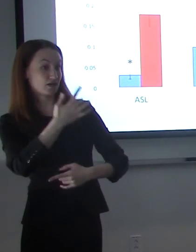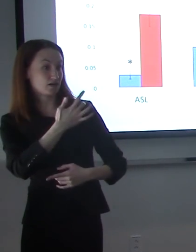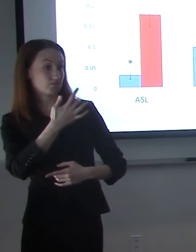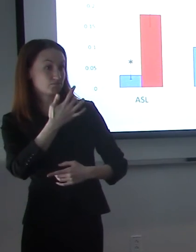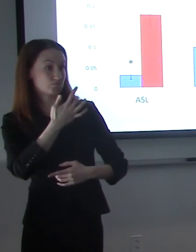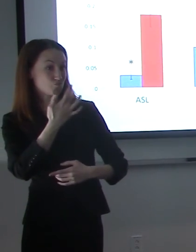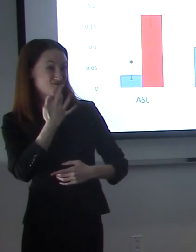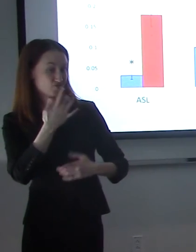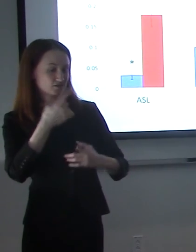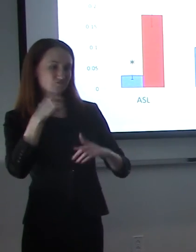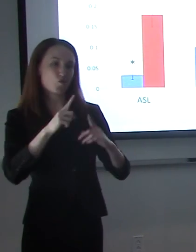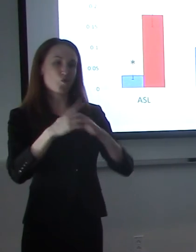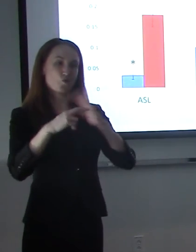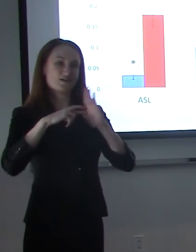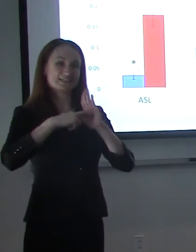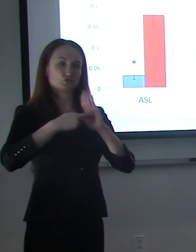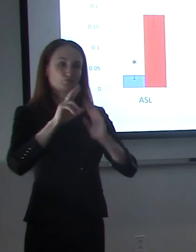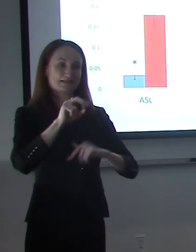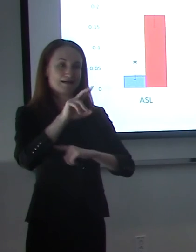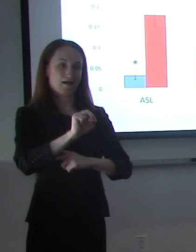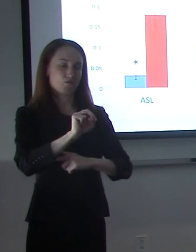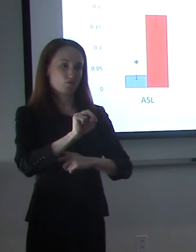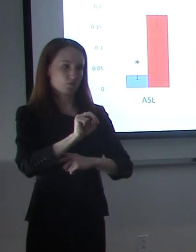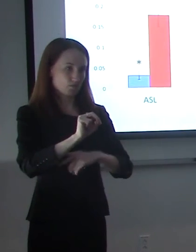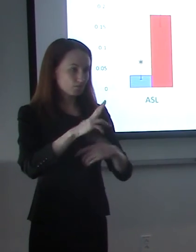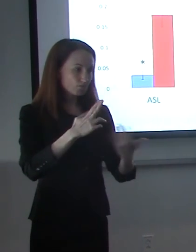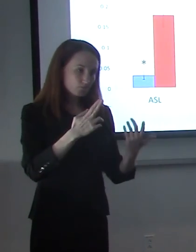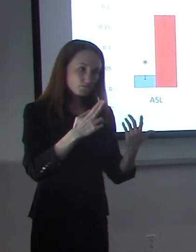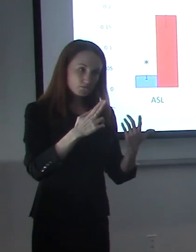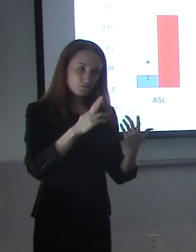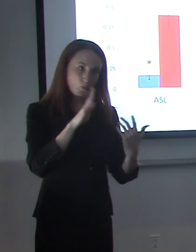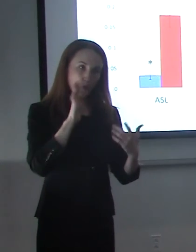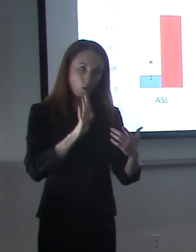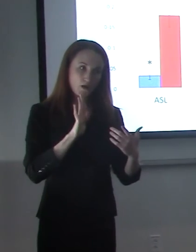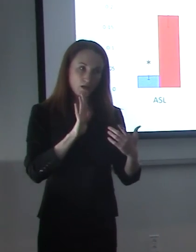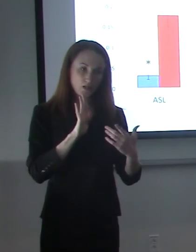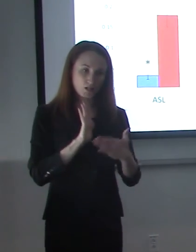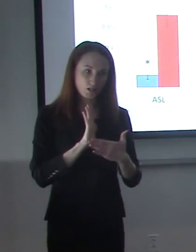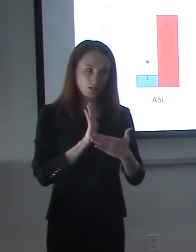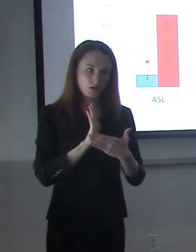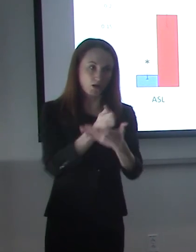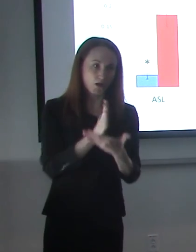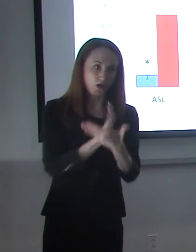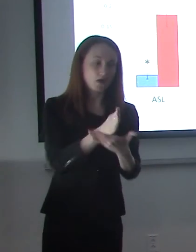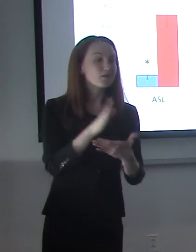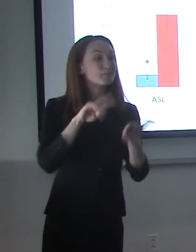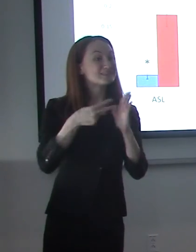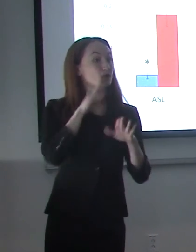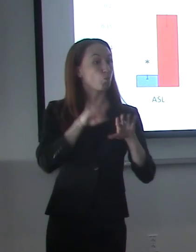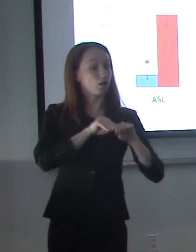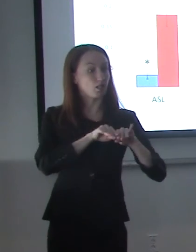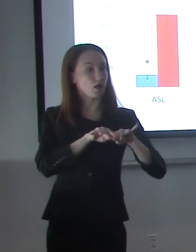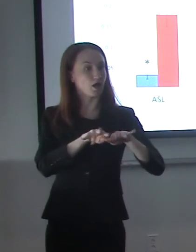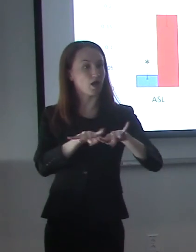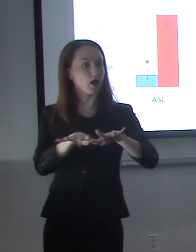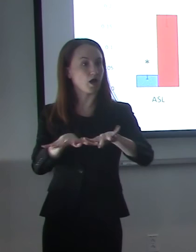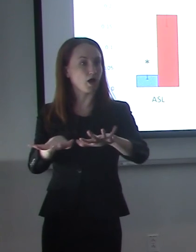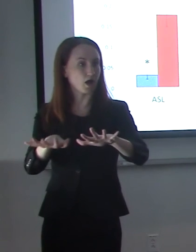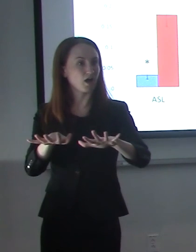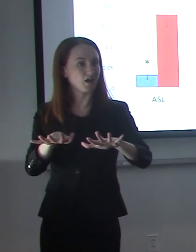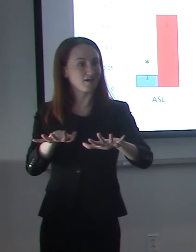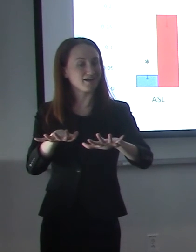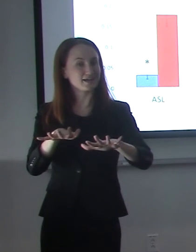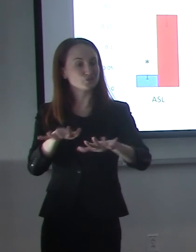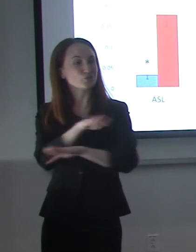instrument nouns is actually interfering here, that is bleeding over a little bit into